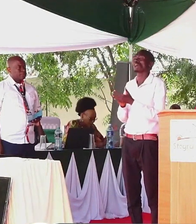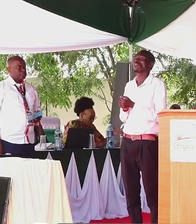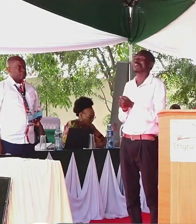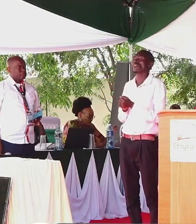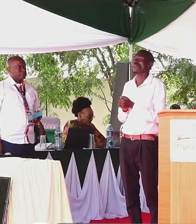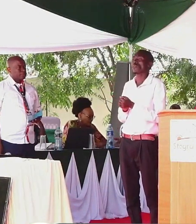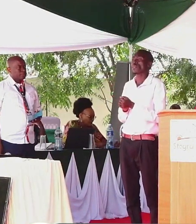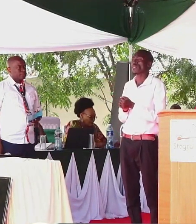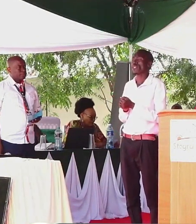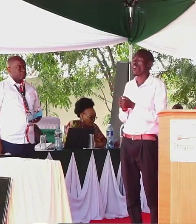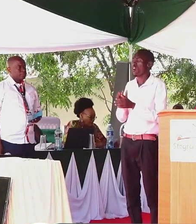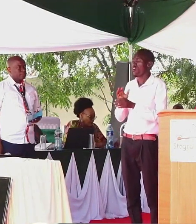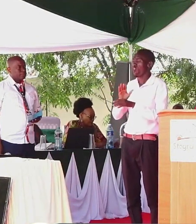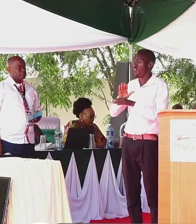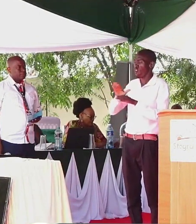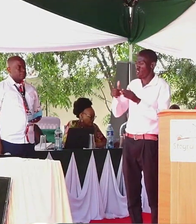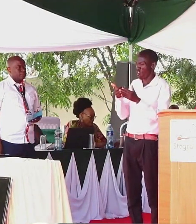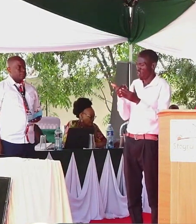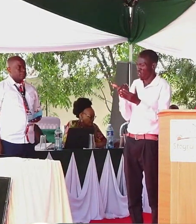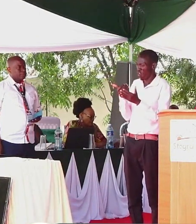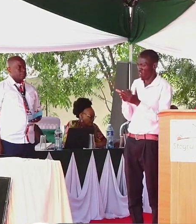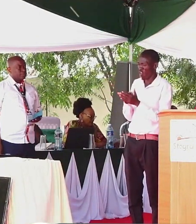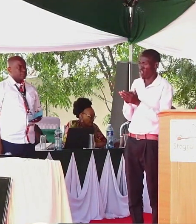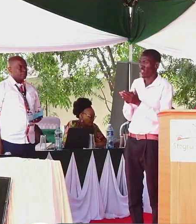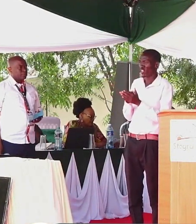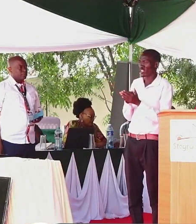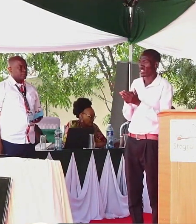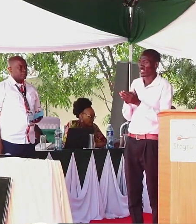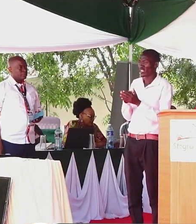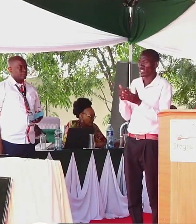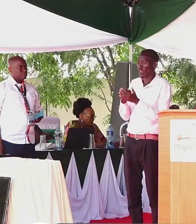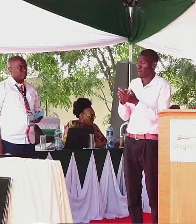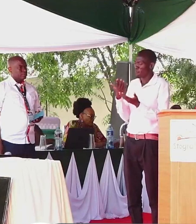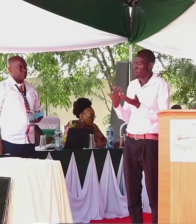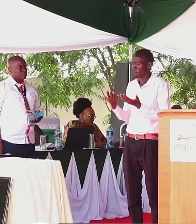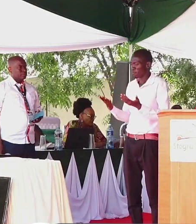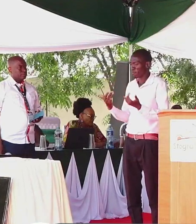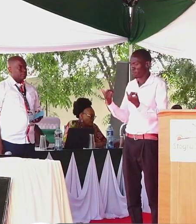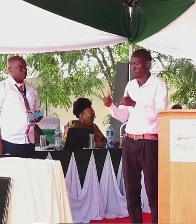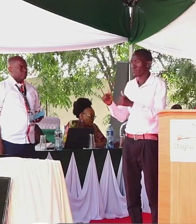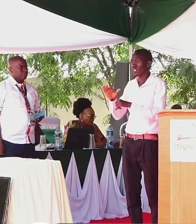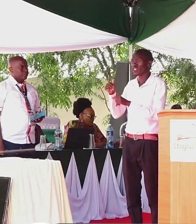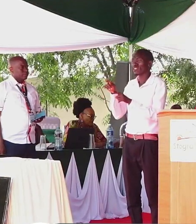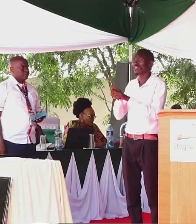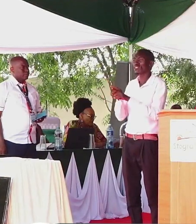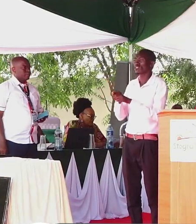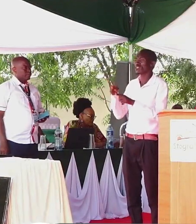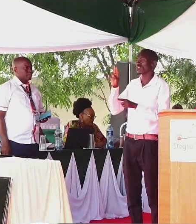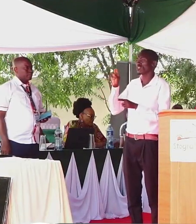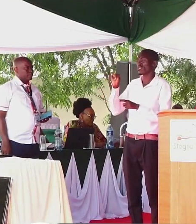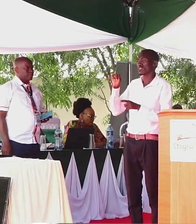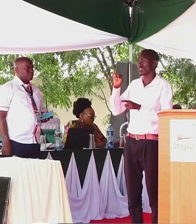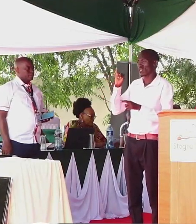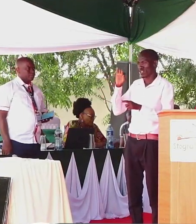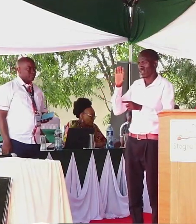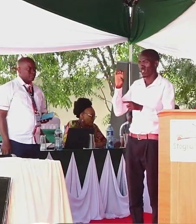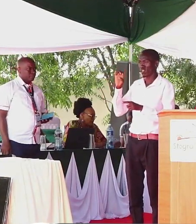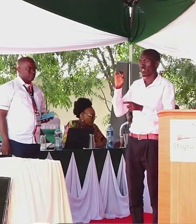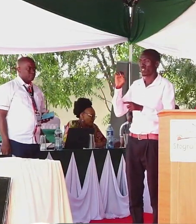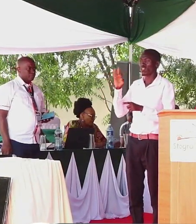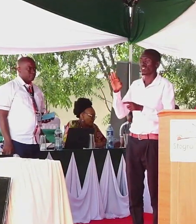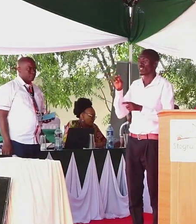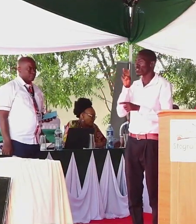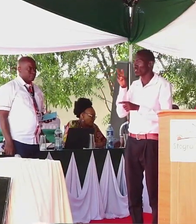and all those play materials, and we are very grateful to UNICEF. I believe some of them, I saw